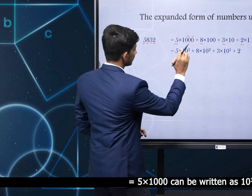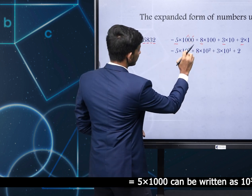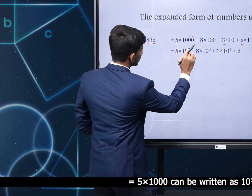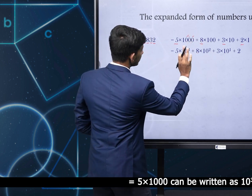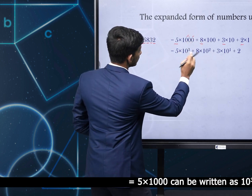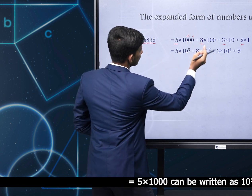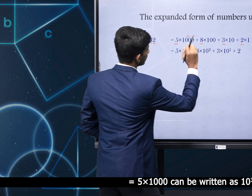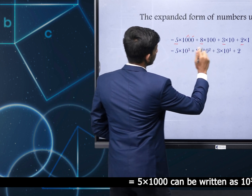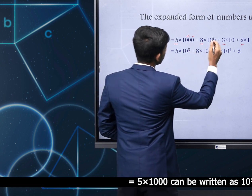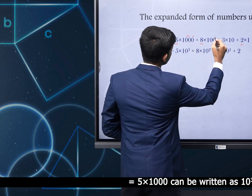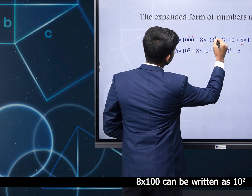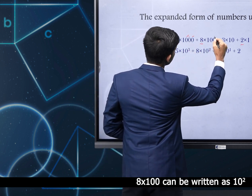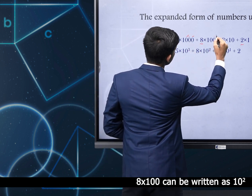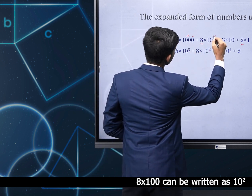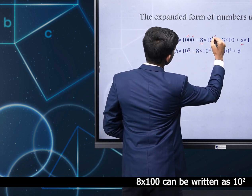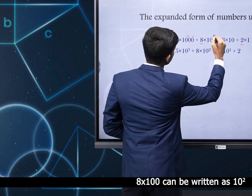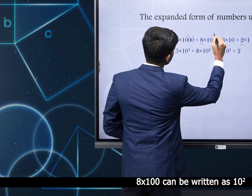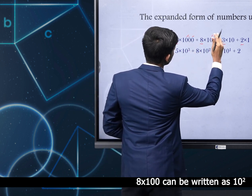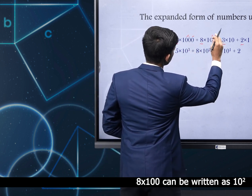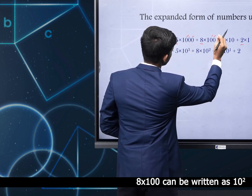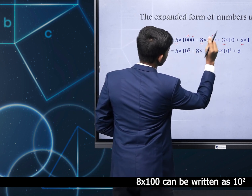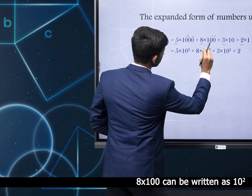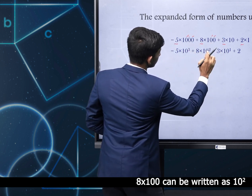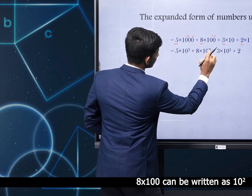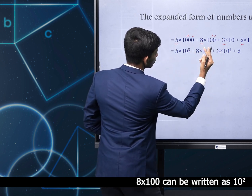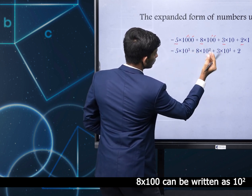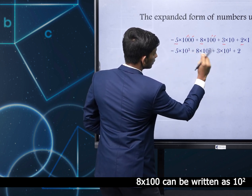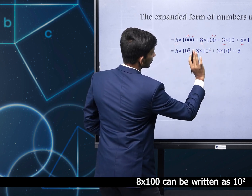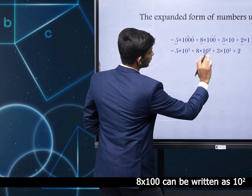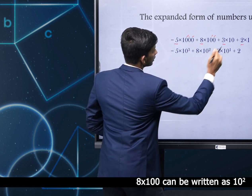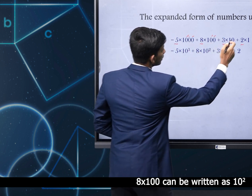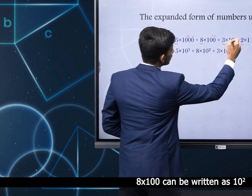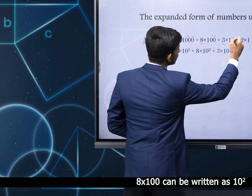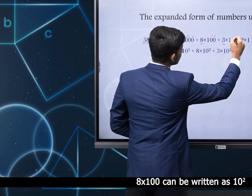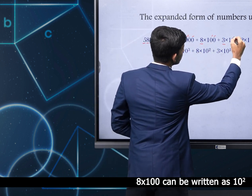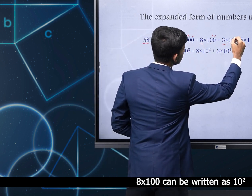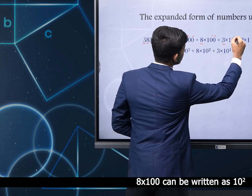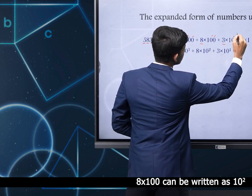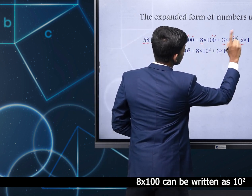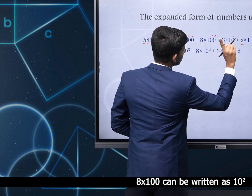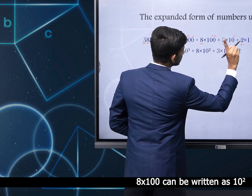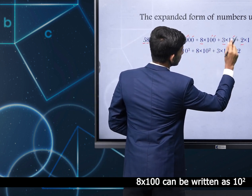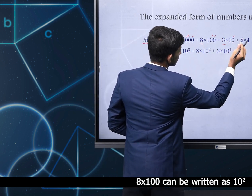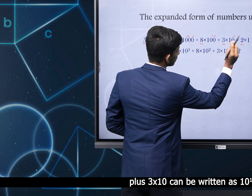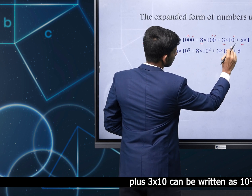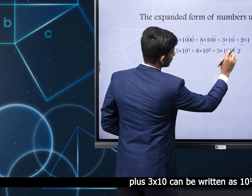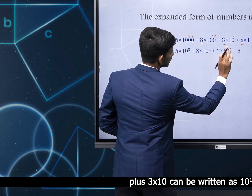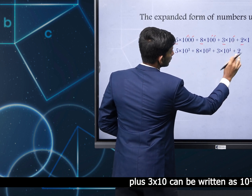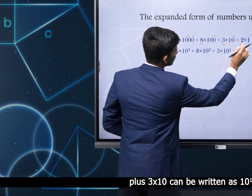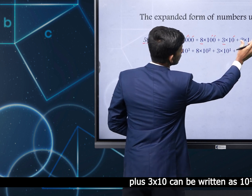3 into 8 into 100 can be written as 10 to the power of 2 plus 3